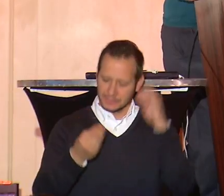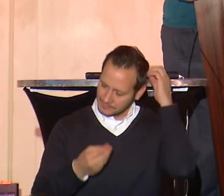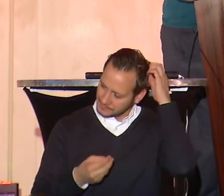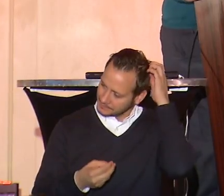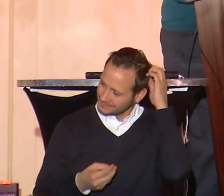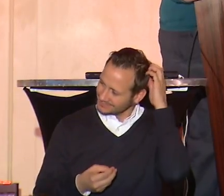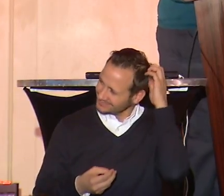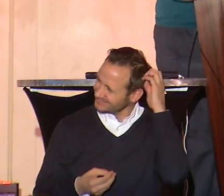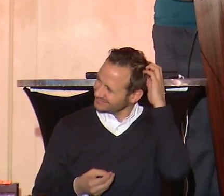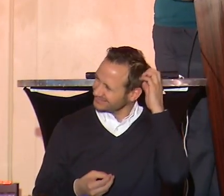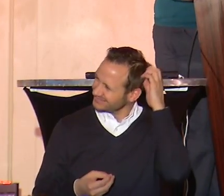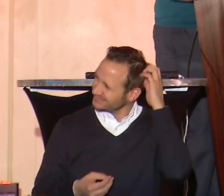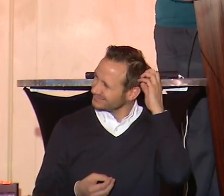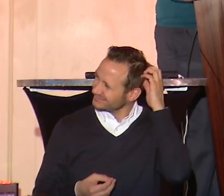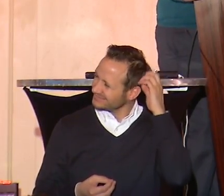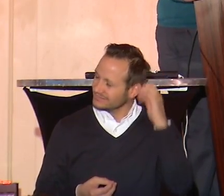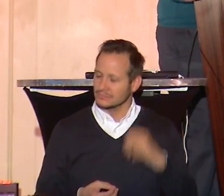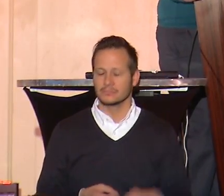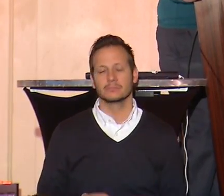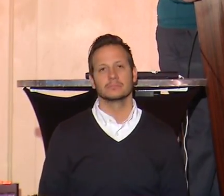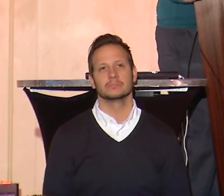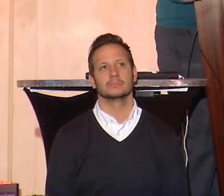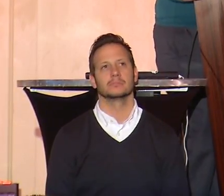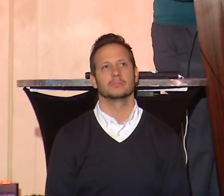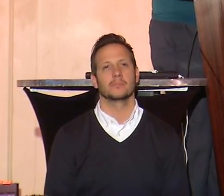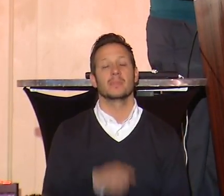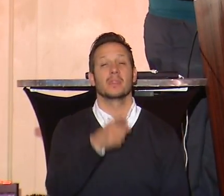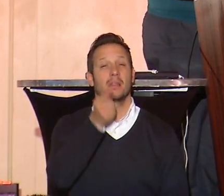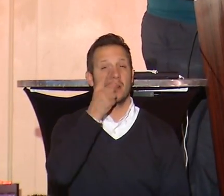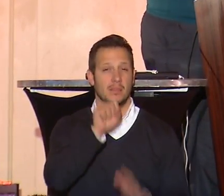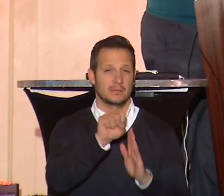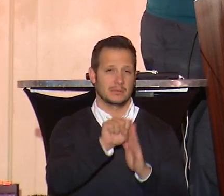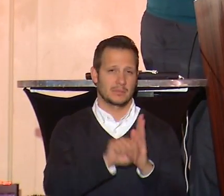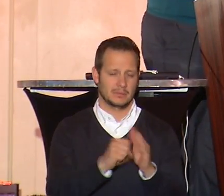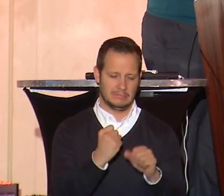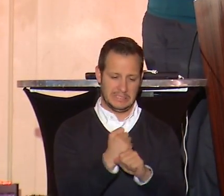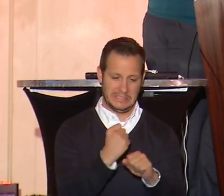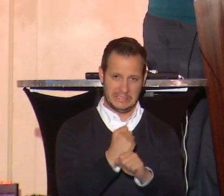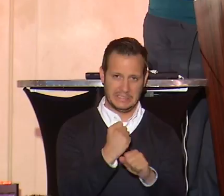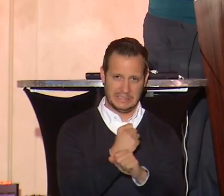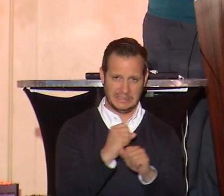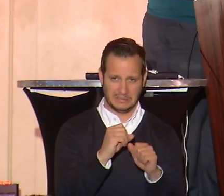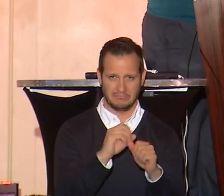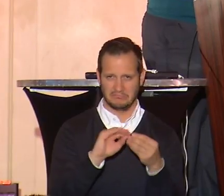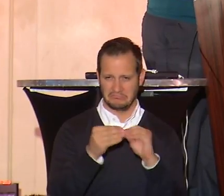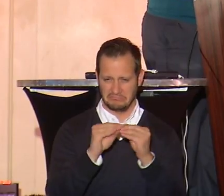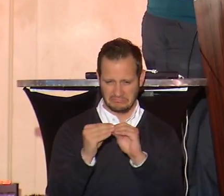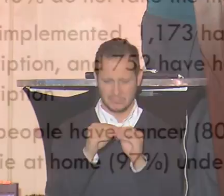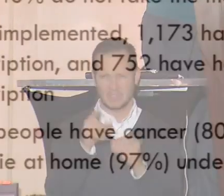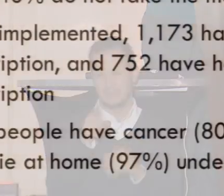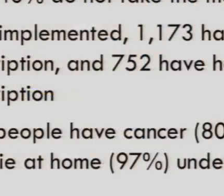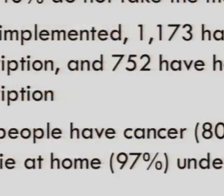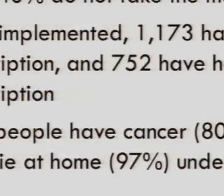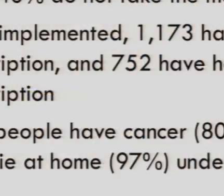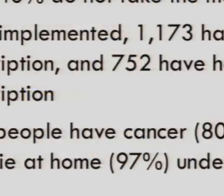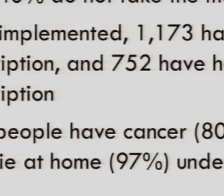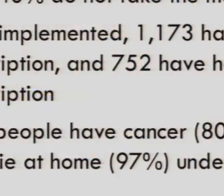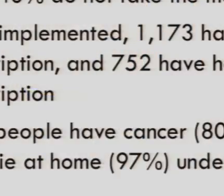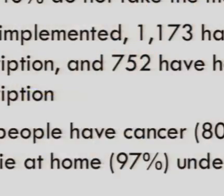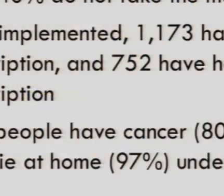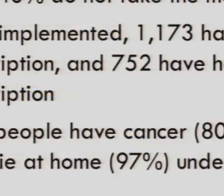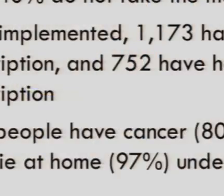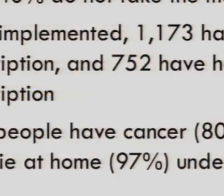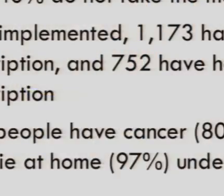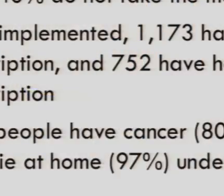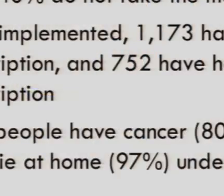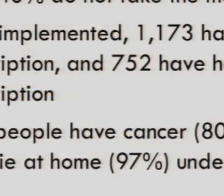There's been this gradual, if you look at the state statistics, which are easily Googleable, you can find